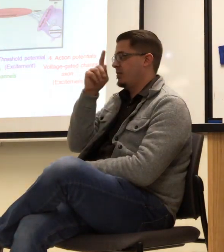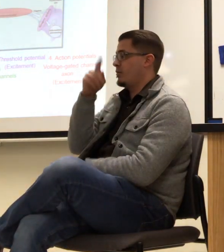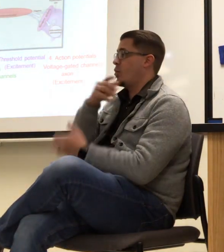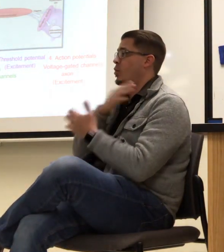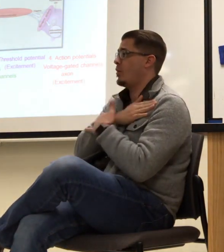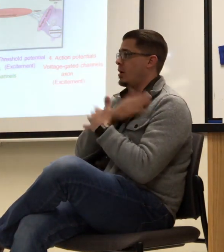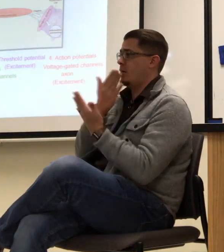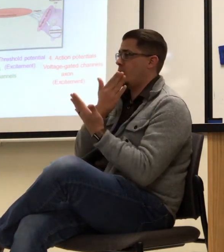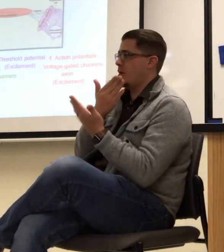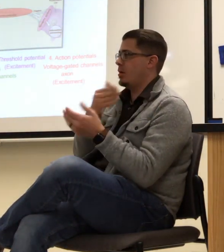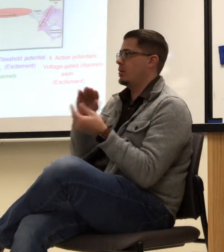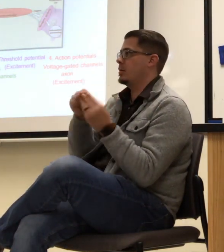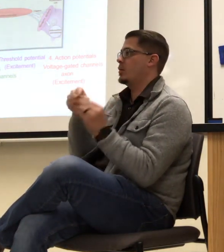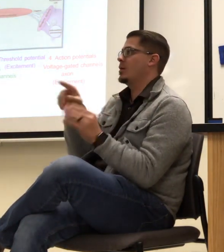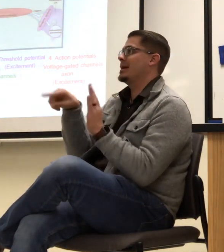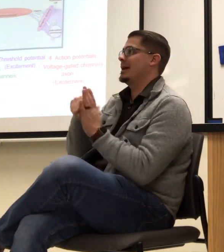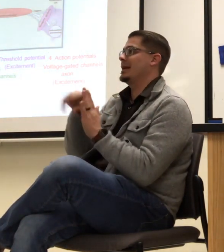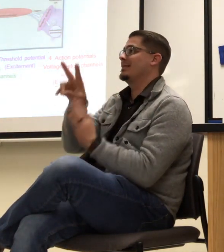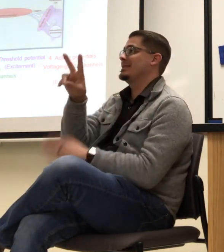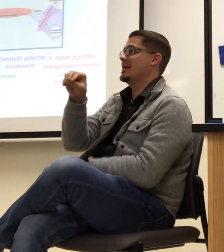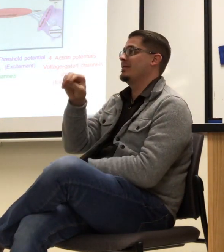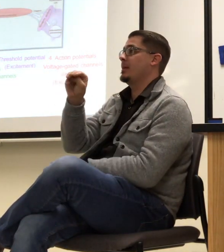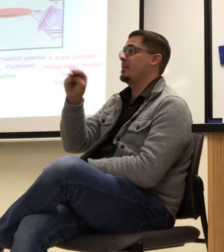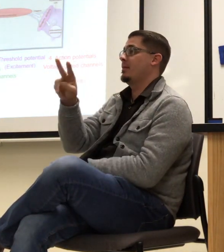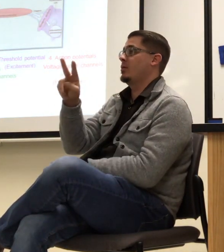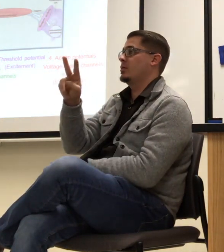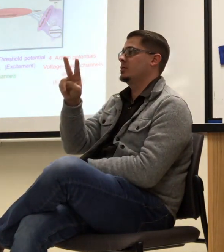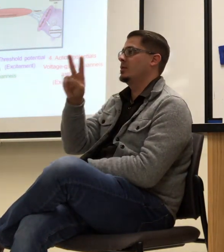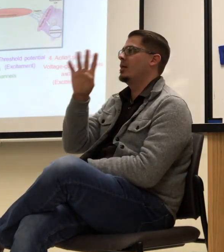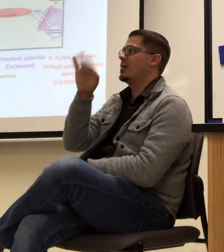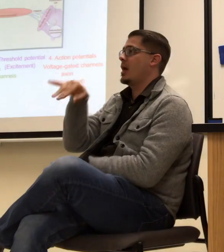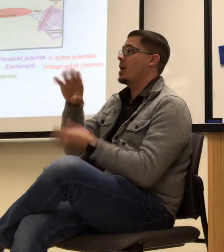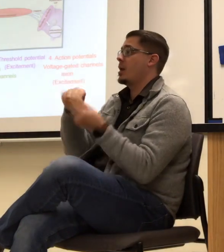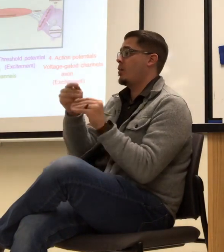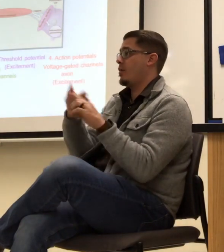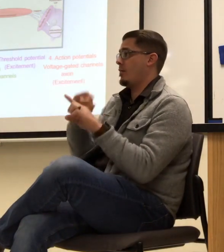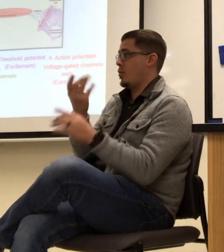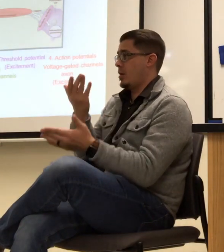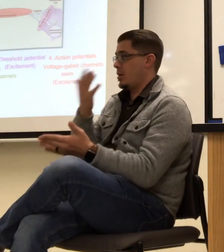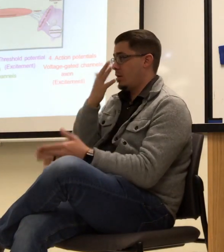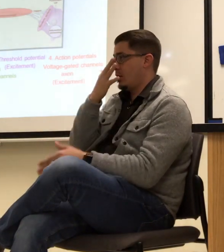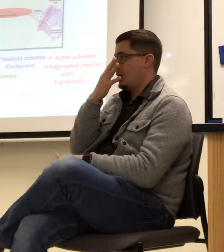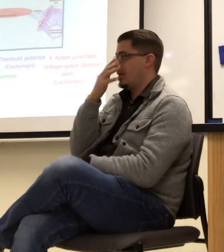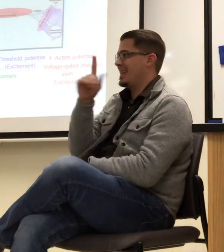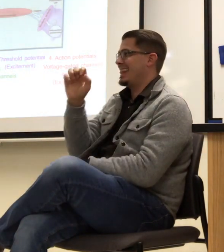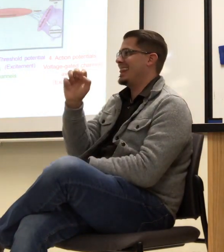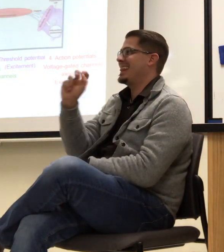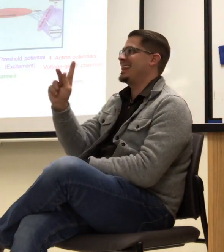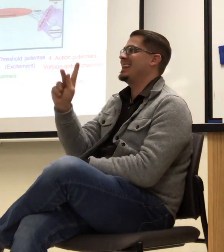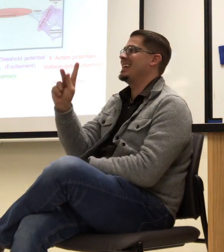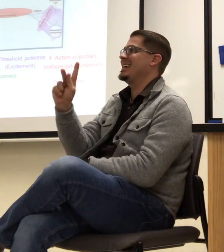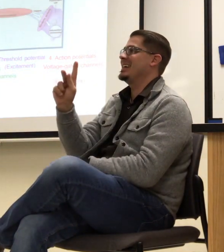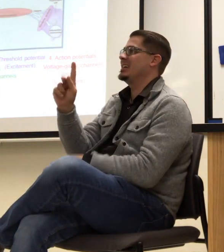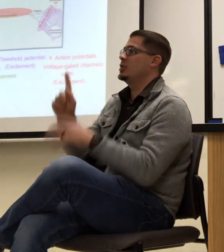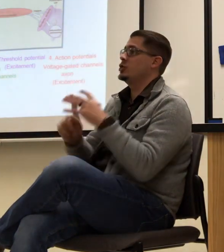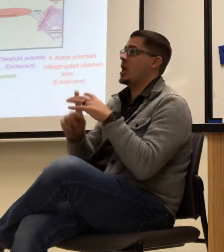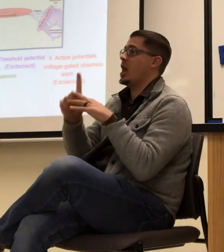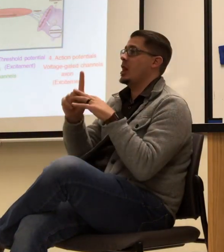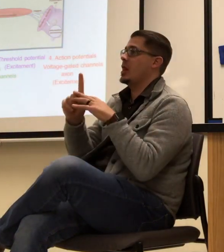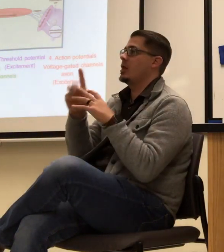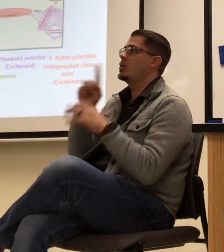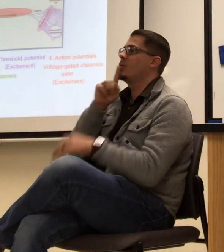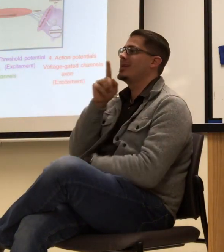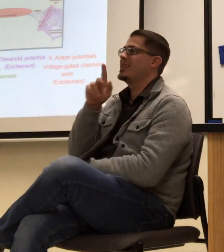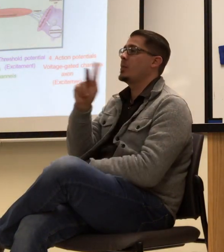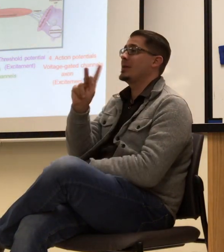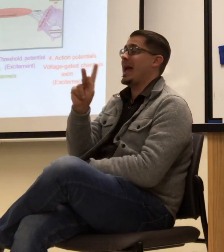negative 70 millivolts. It's established primarily by the leak channels. In particular, the